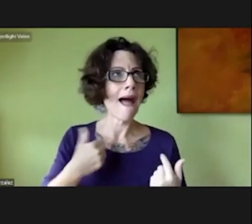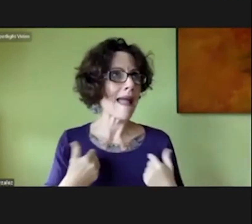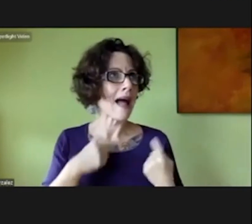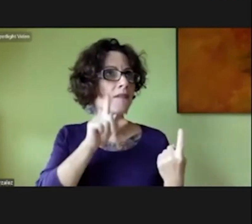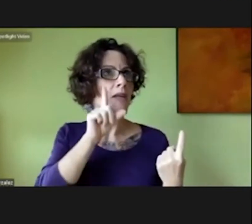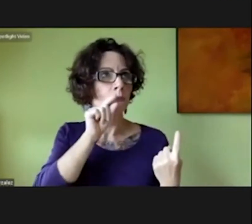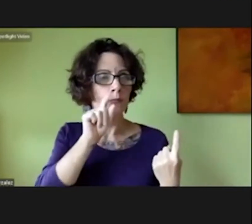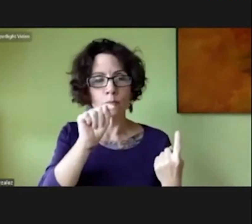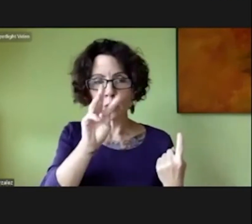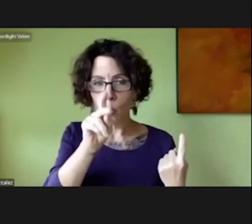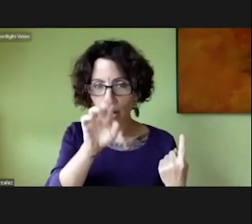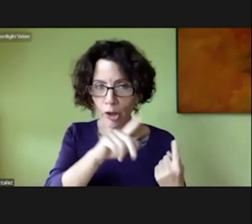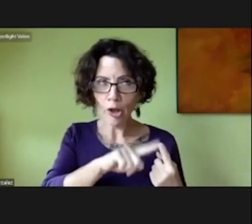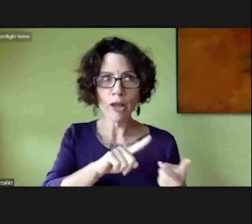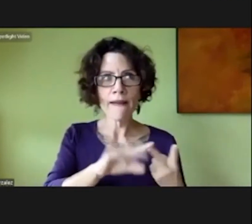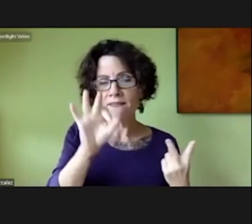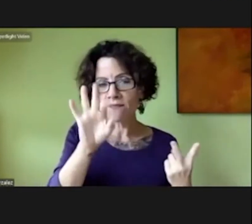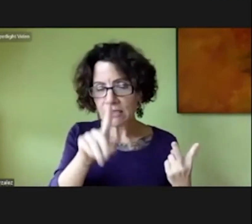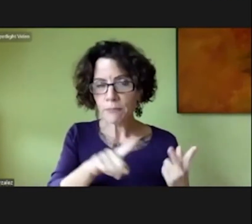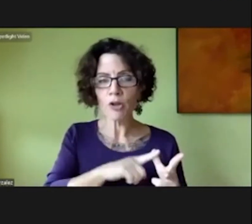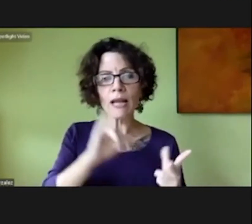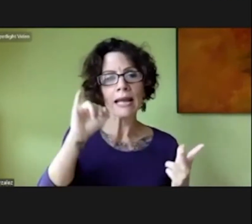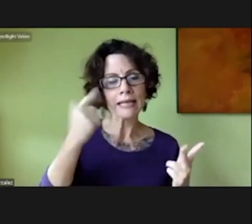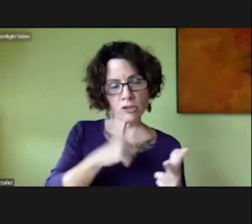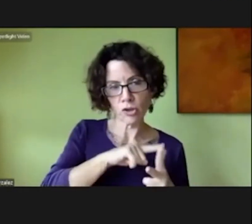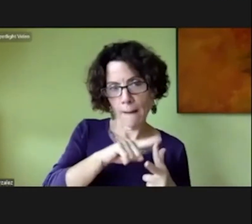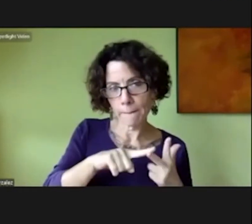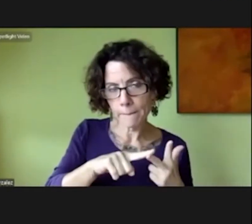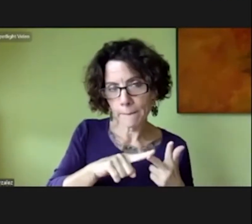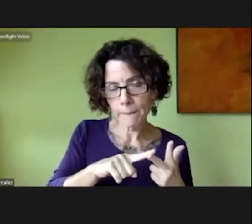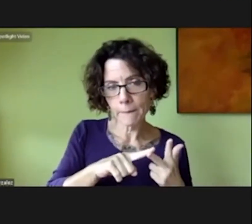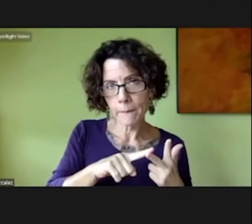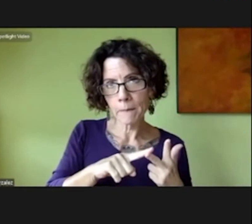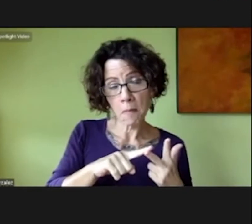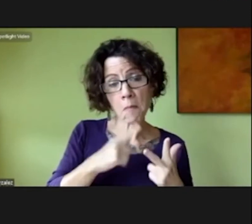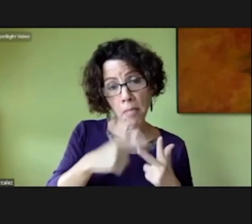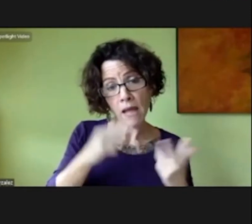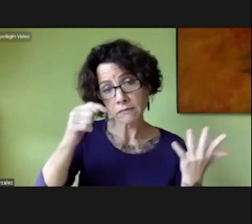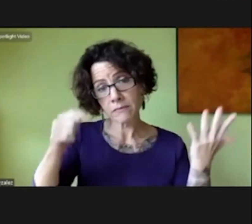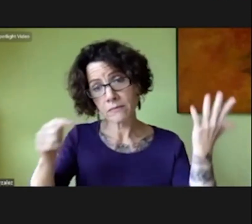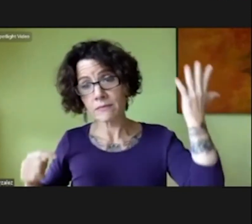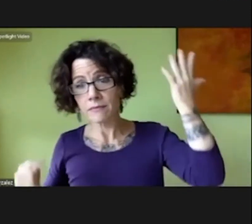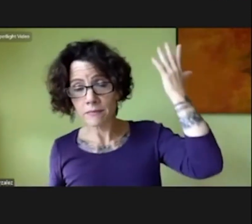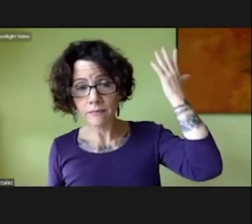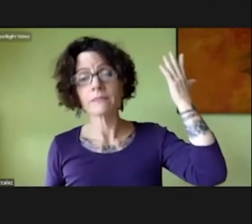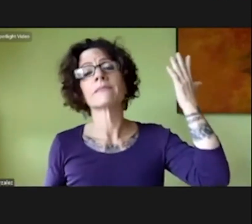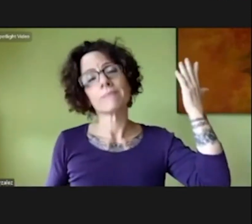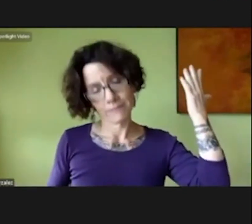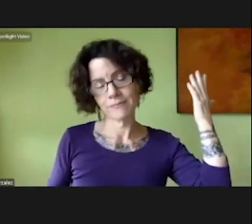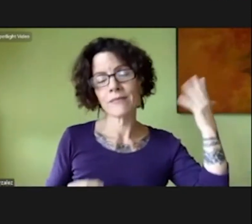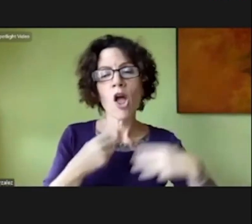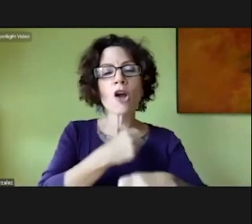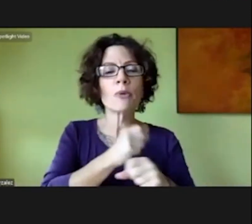Social media. All of us have multiple social media accounts. I think I have Twitter,